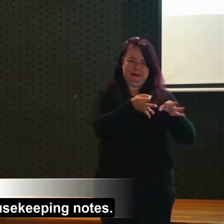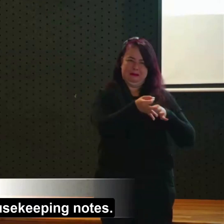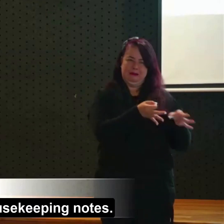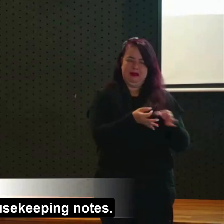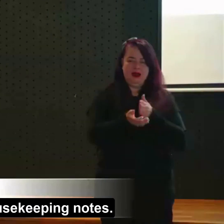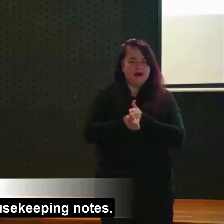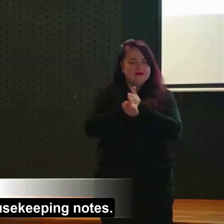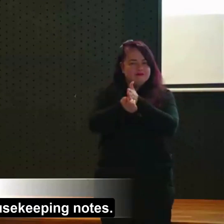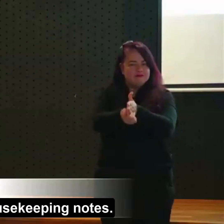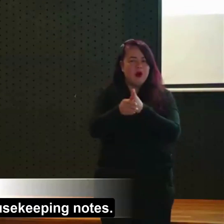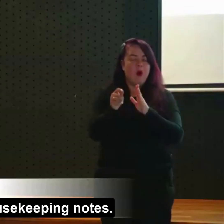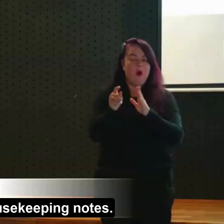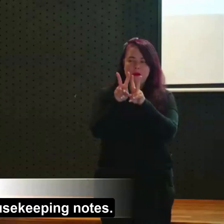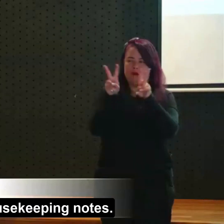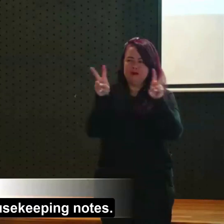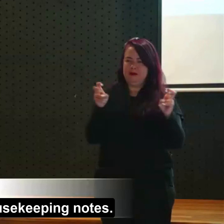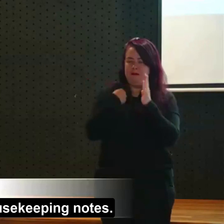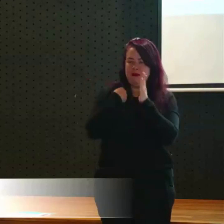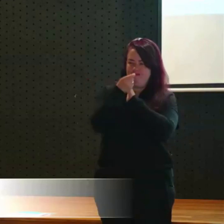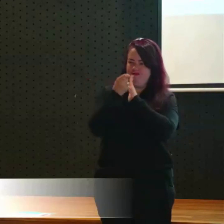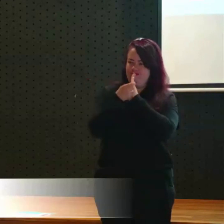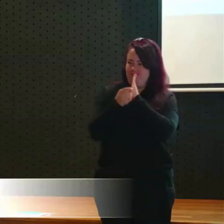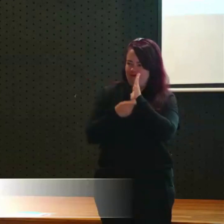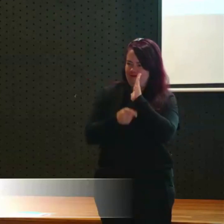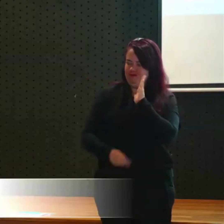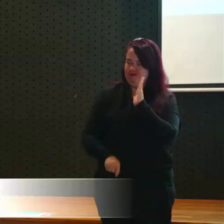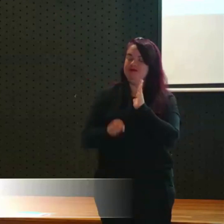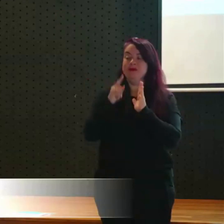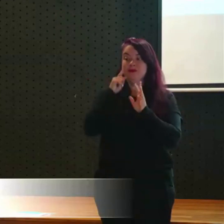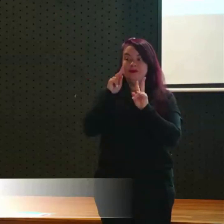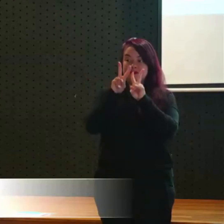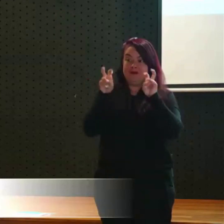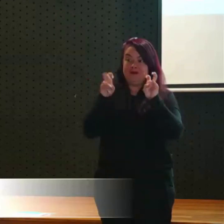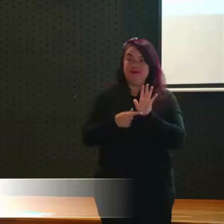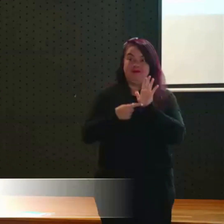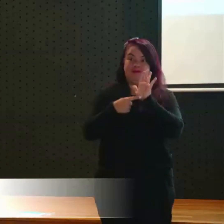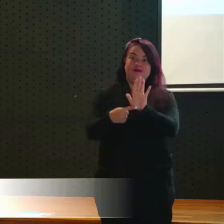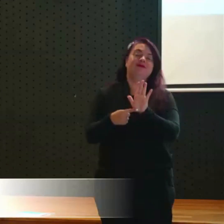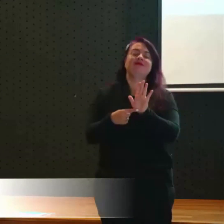you some housekeeping notes.